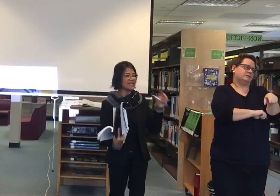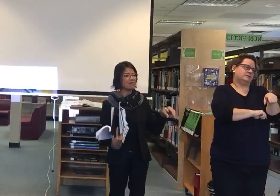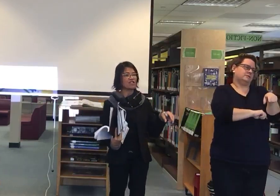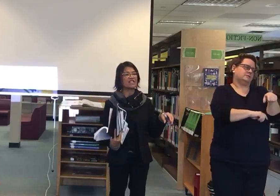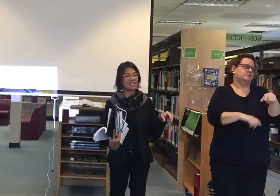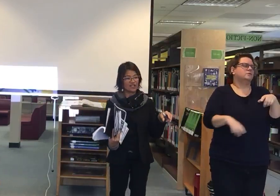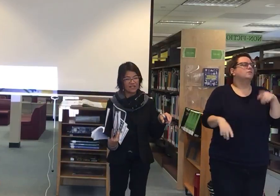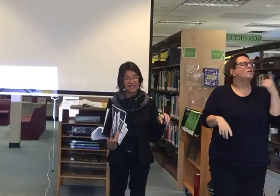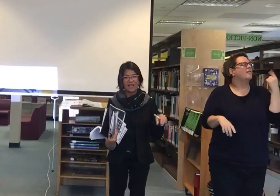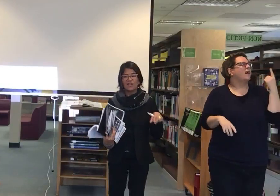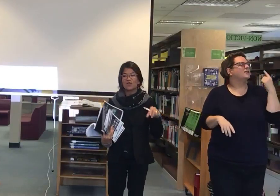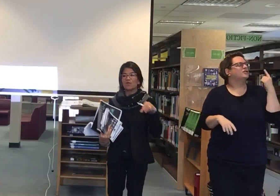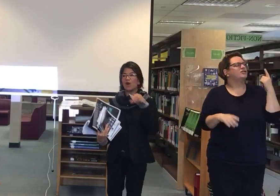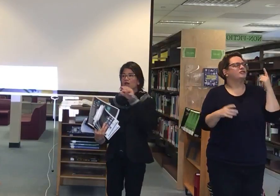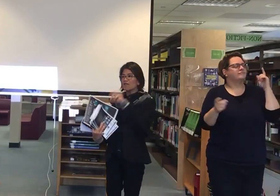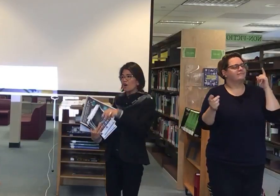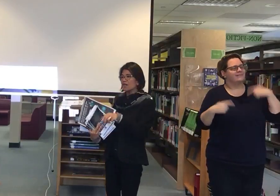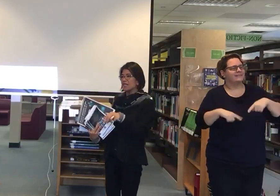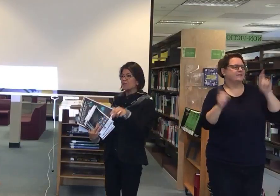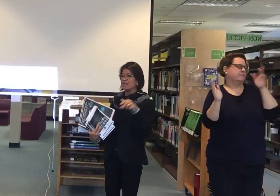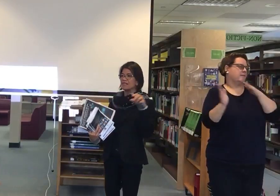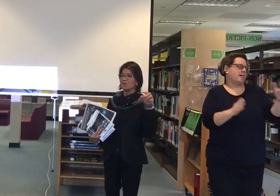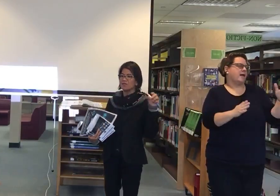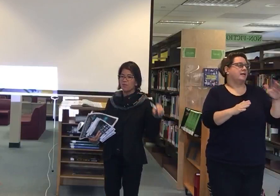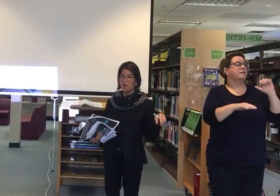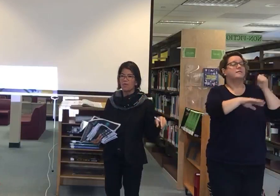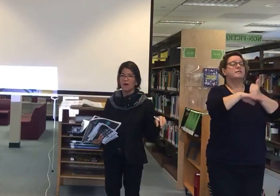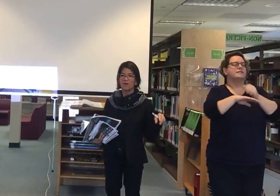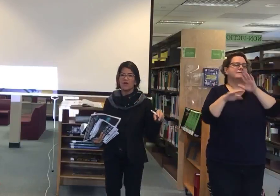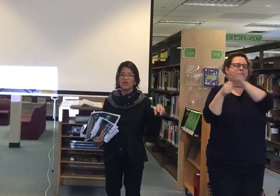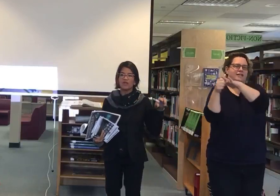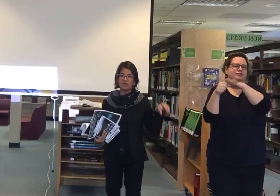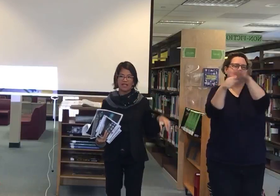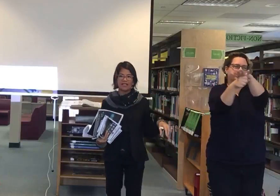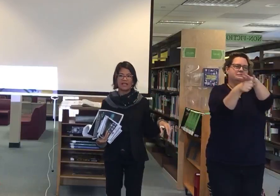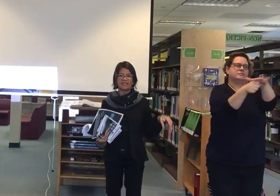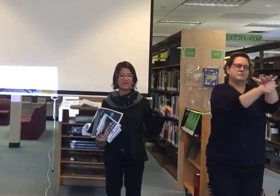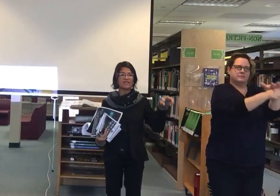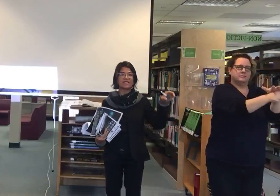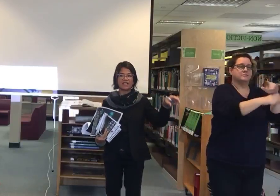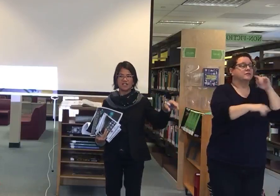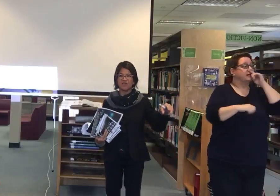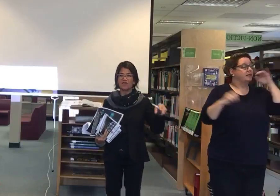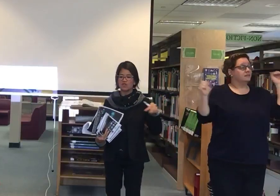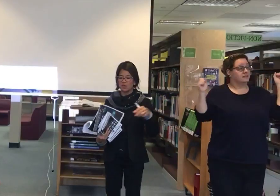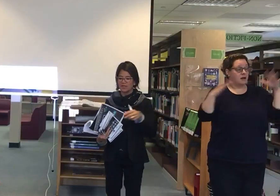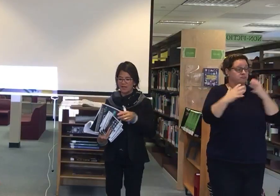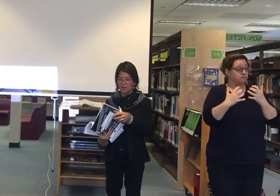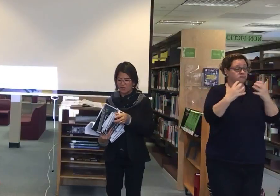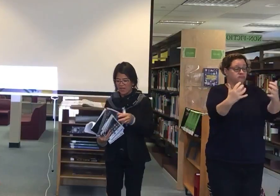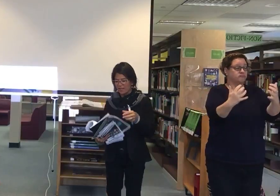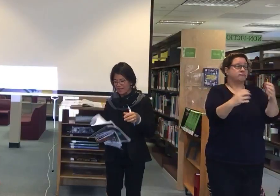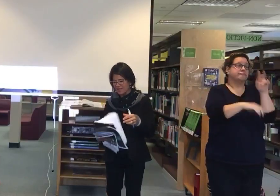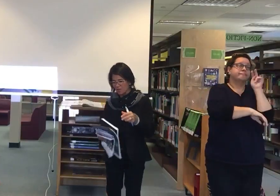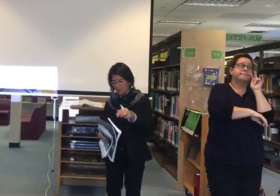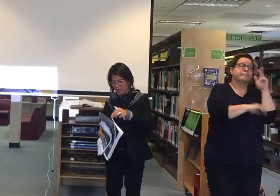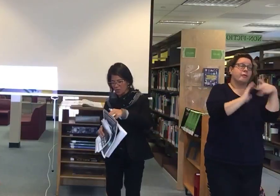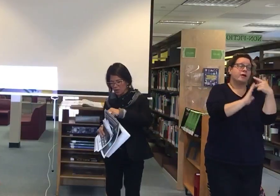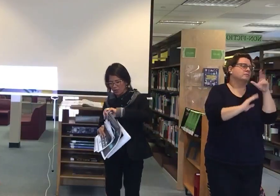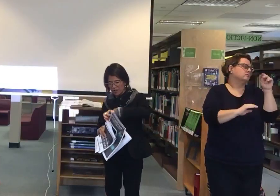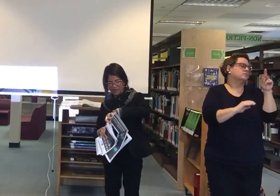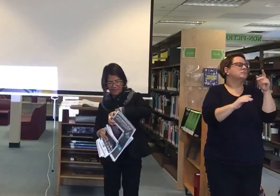we established stations. So for all of the content pieces that we spoke about, we created different stations for the students, and we created